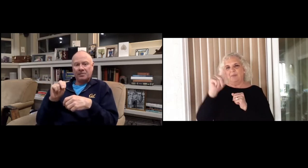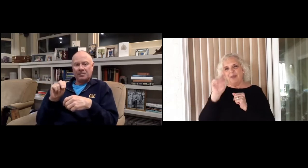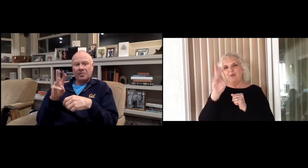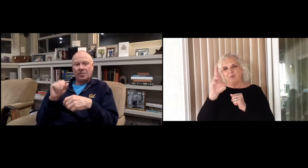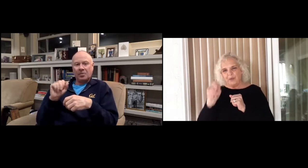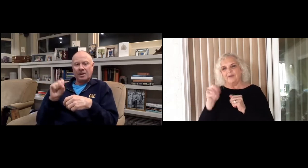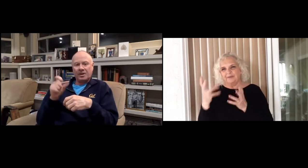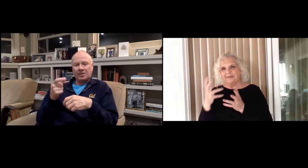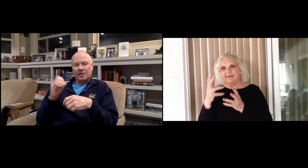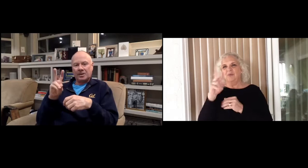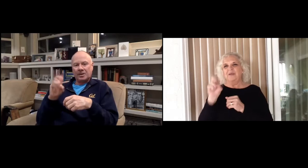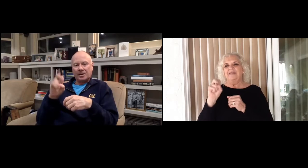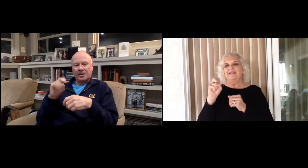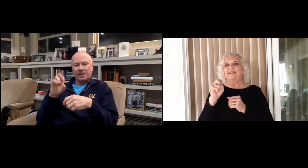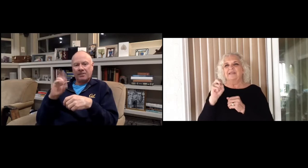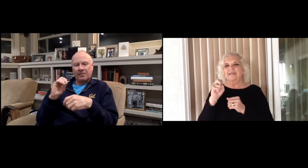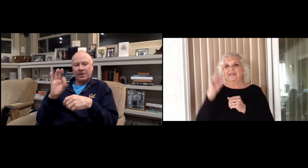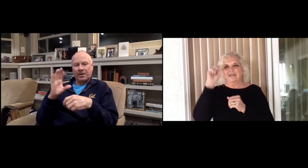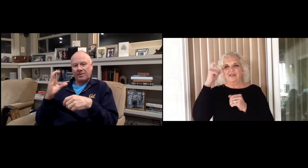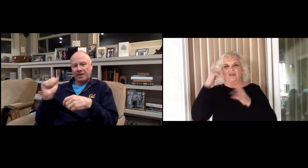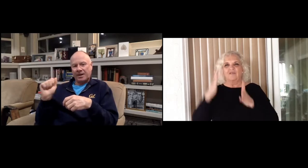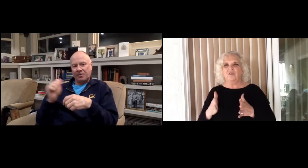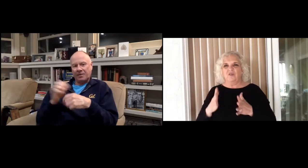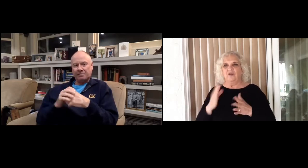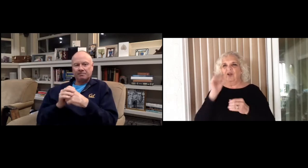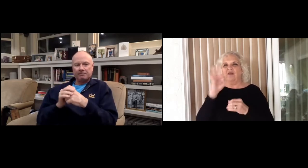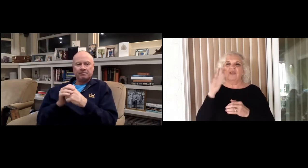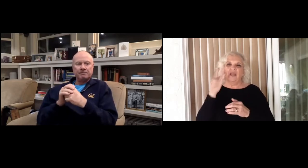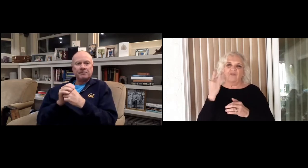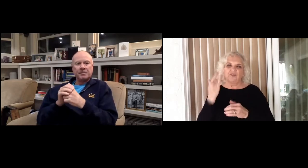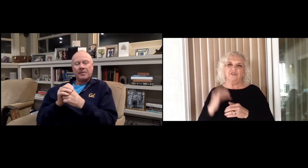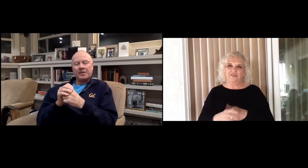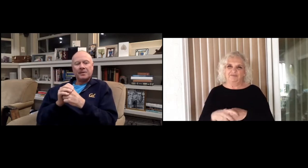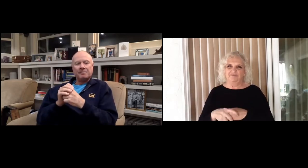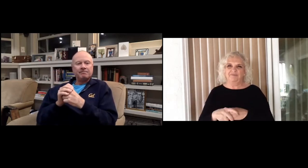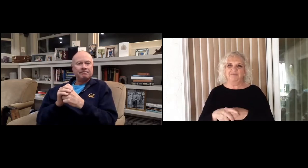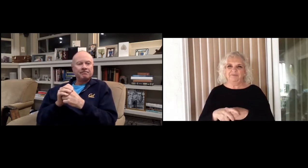Brown was governor of California.